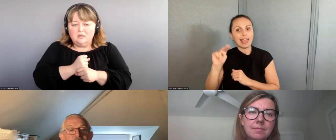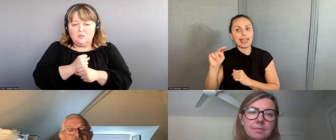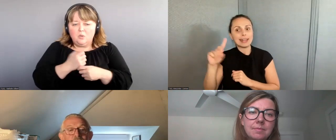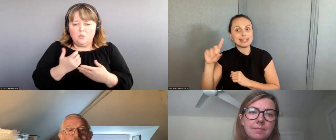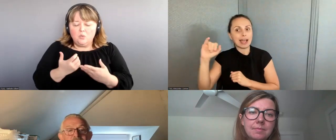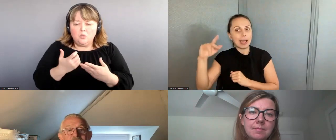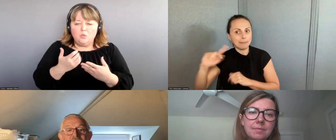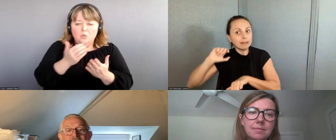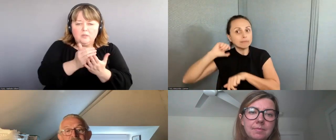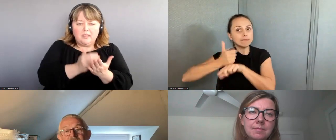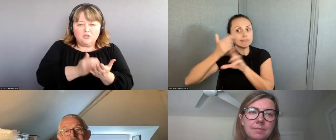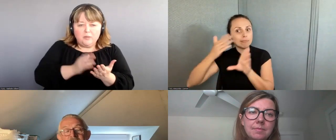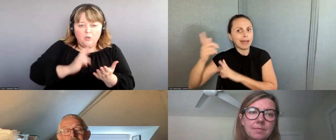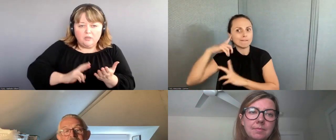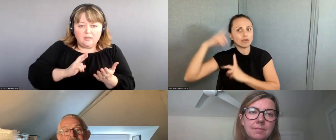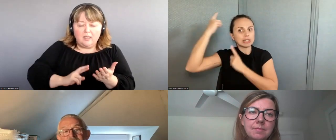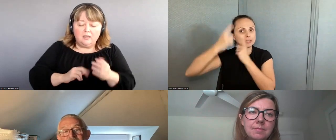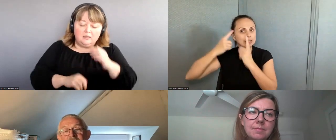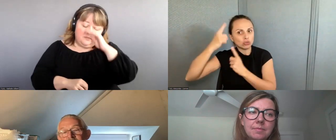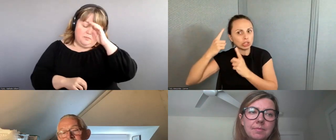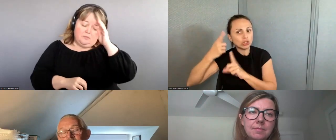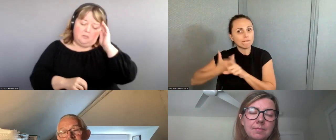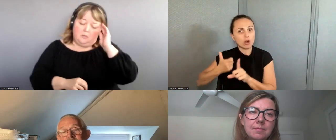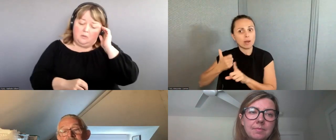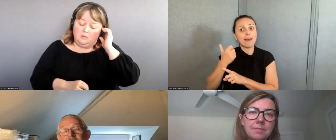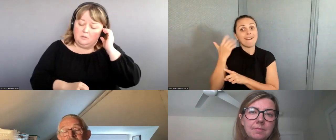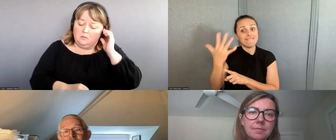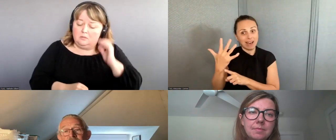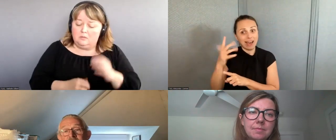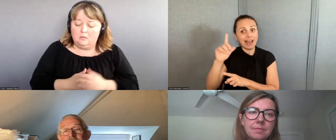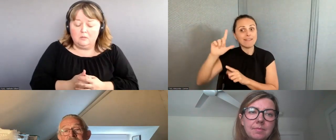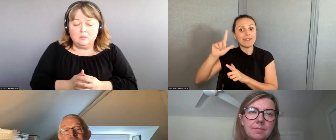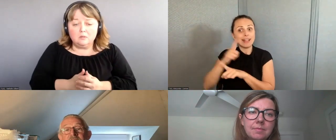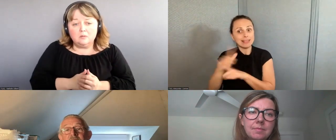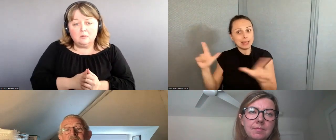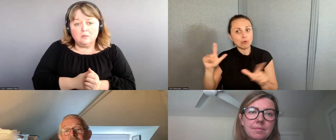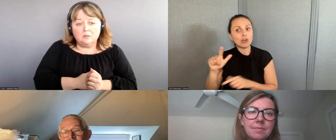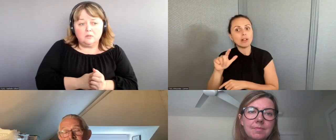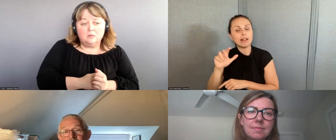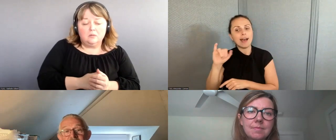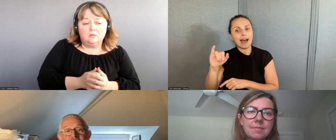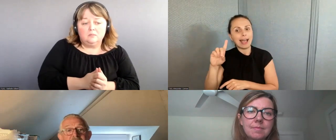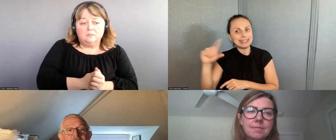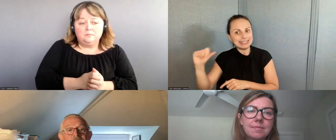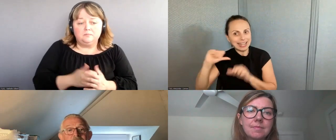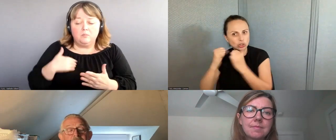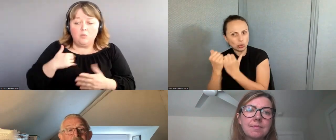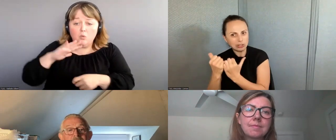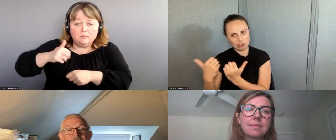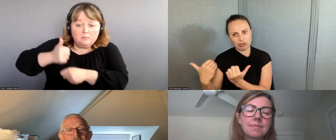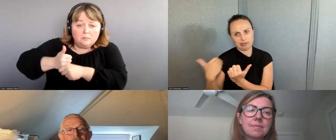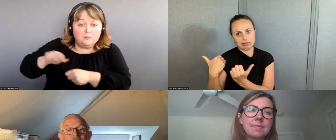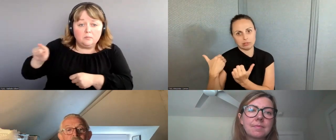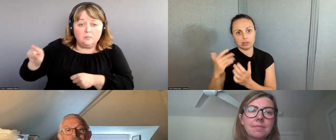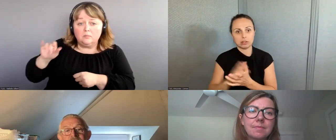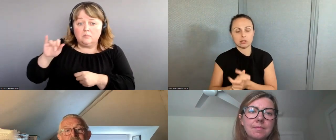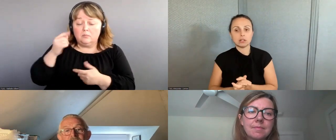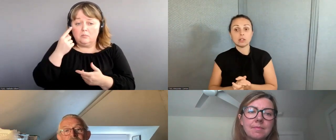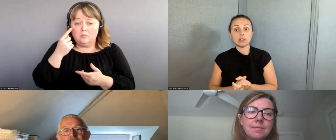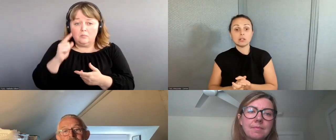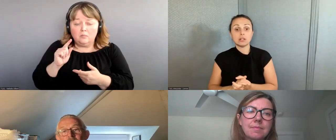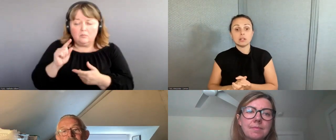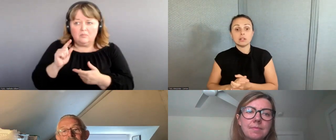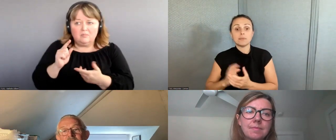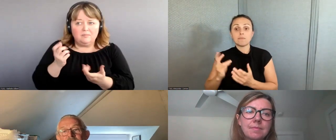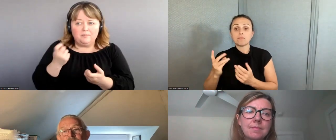was put forward for consideration from 5 Liberal EDA associations just recently. The closure of